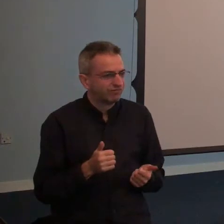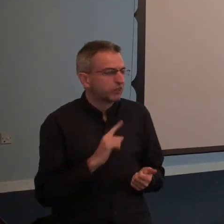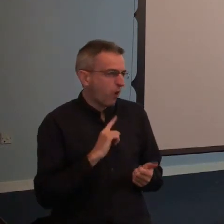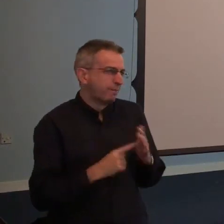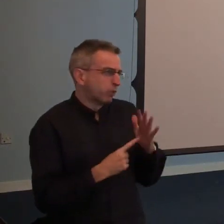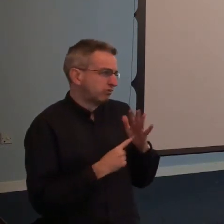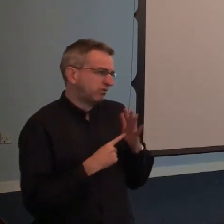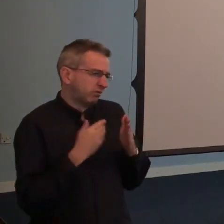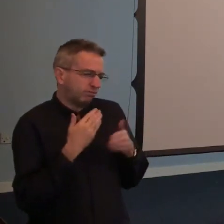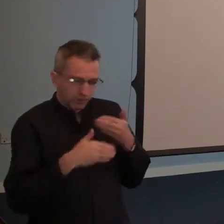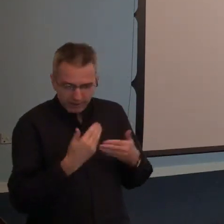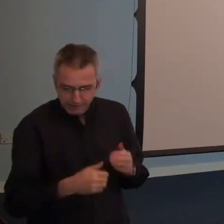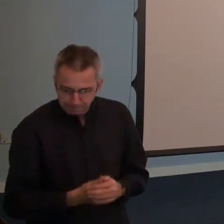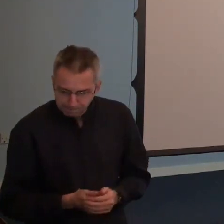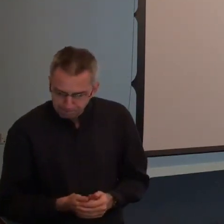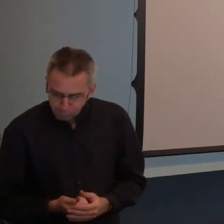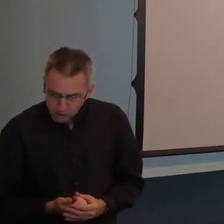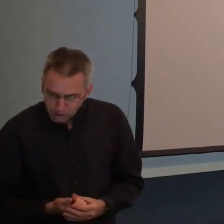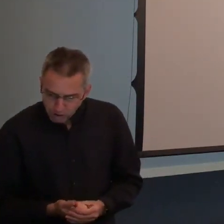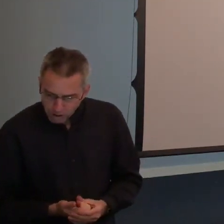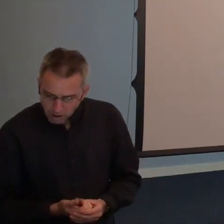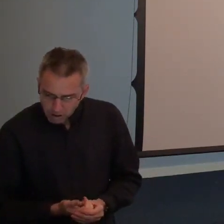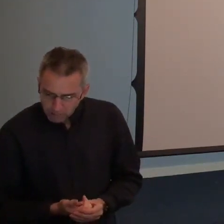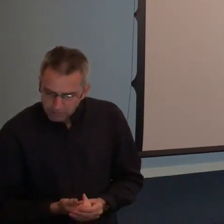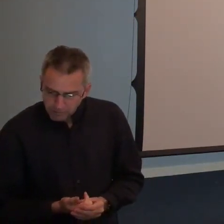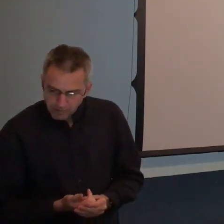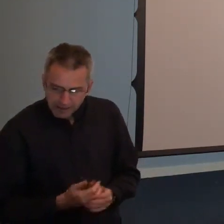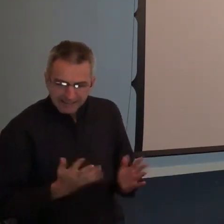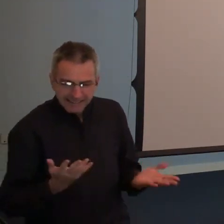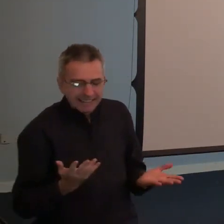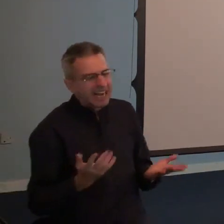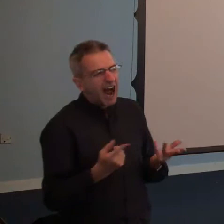more relaxed and they would be more open in sharing information with us if we had a hearing interviewer.